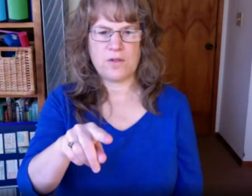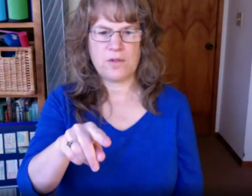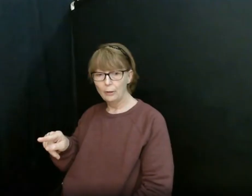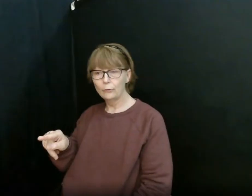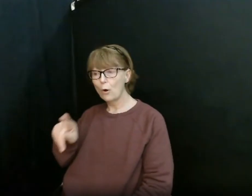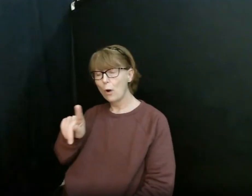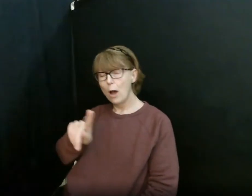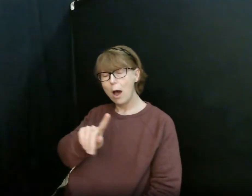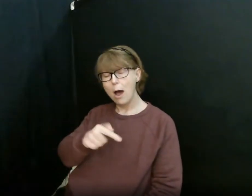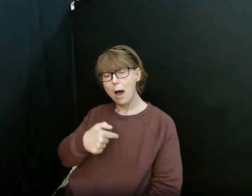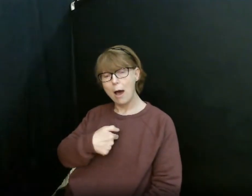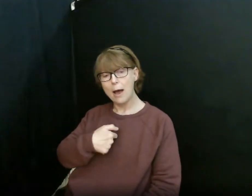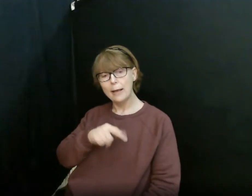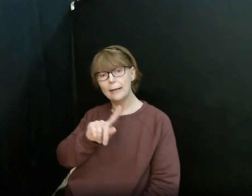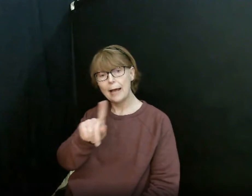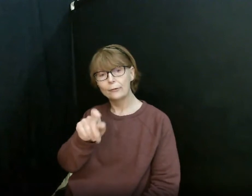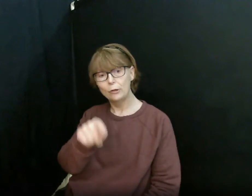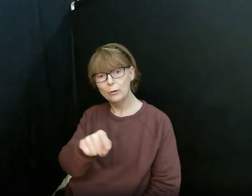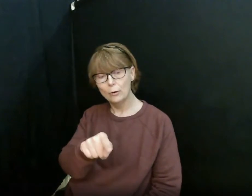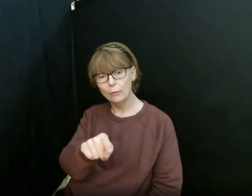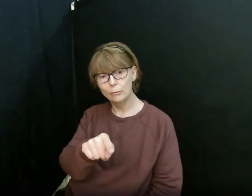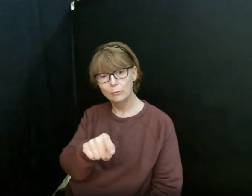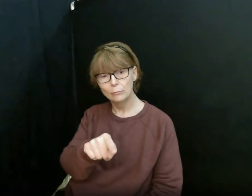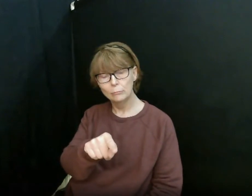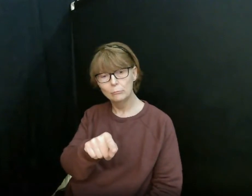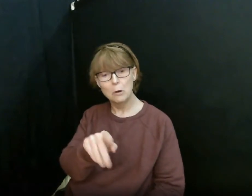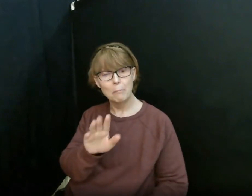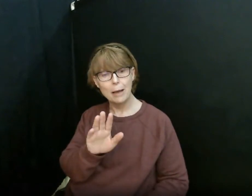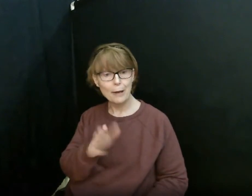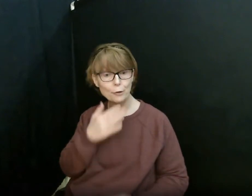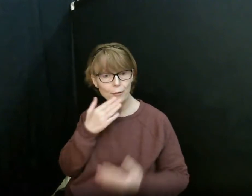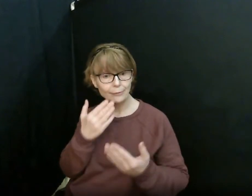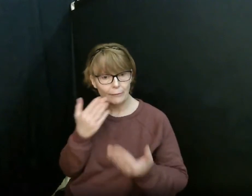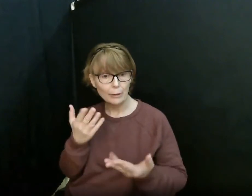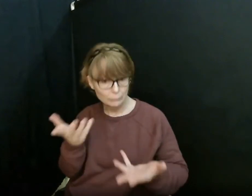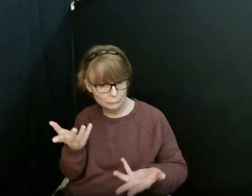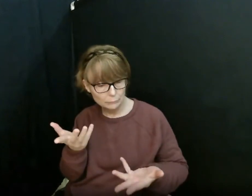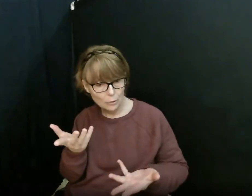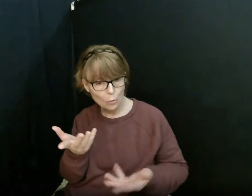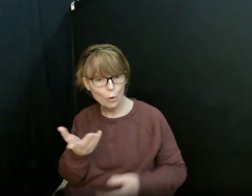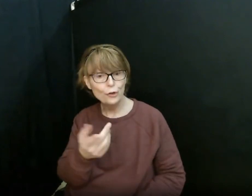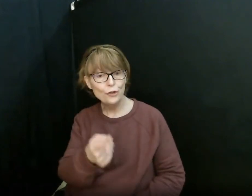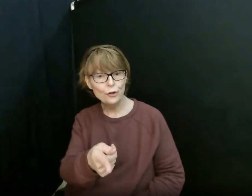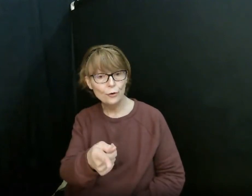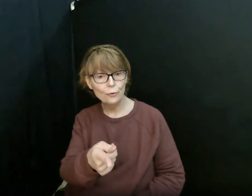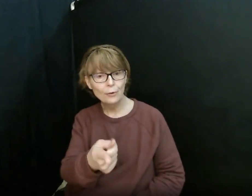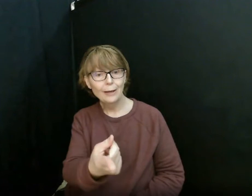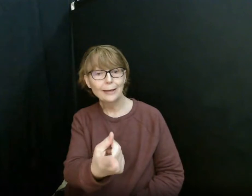Question. So I can ask you about your Thanksgiving, or you can